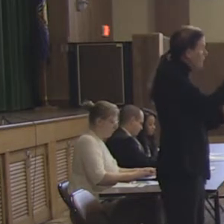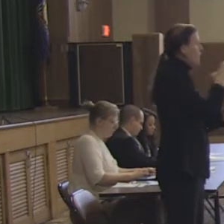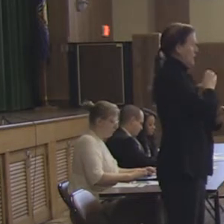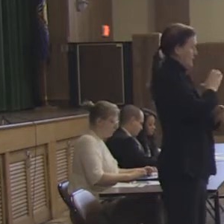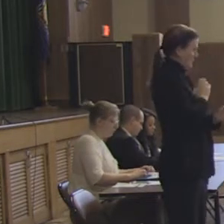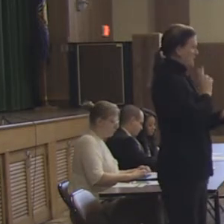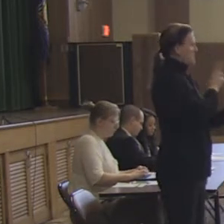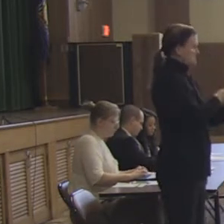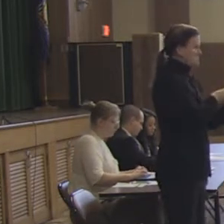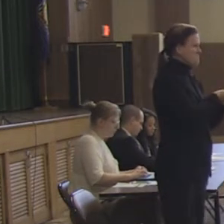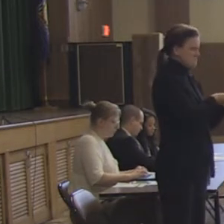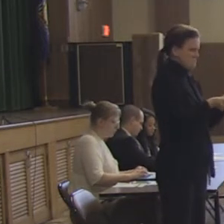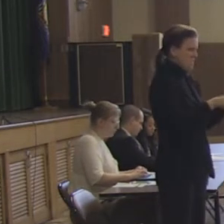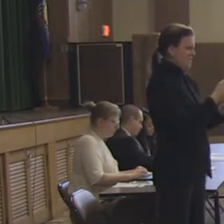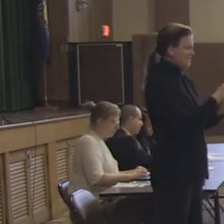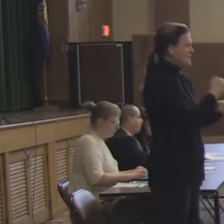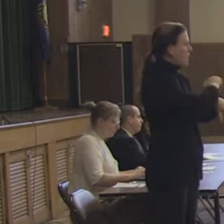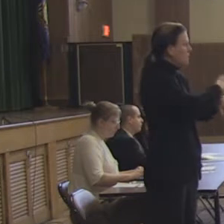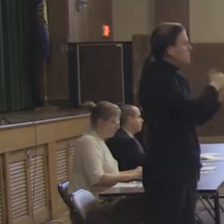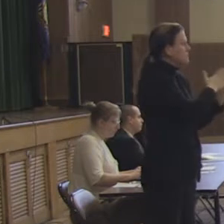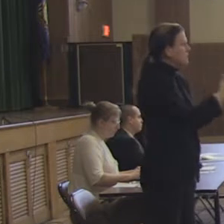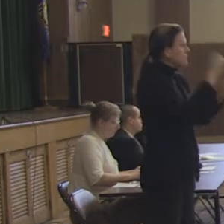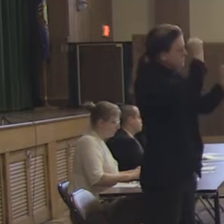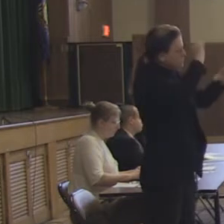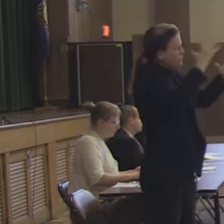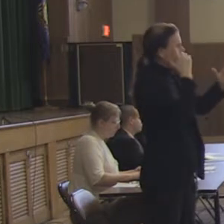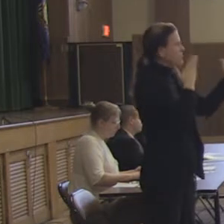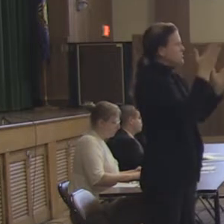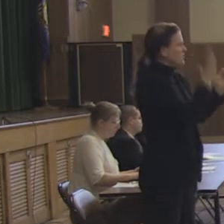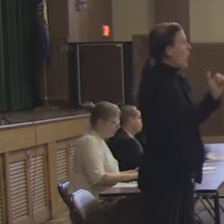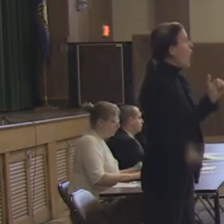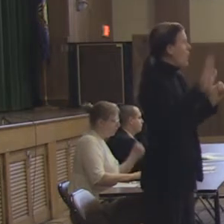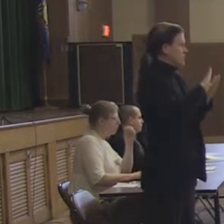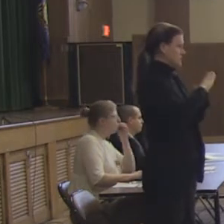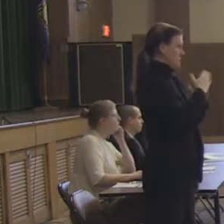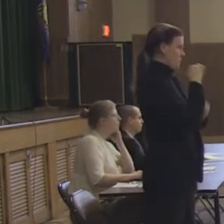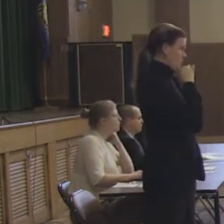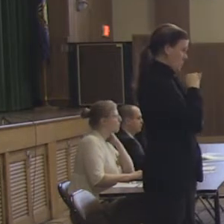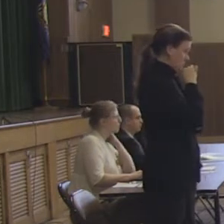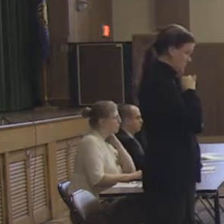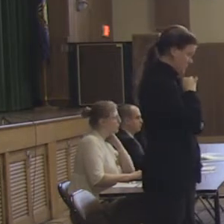committees who are planners in services throughout the city of Milwaukee.